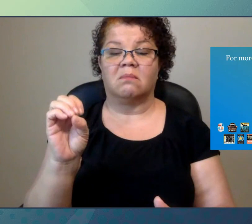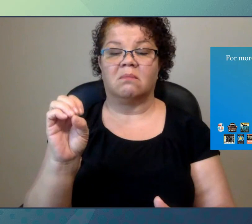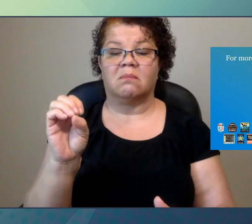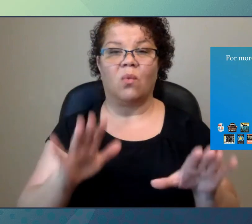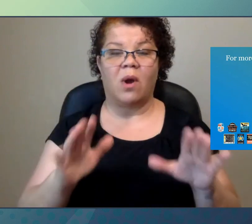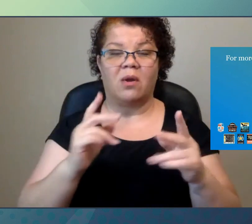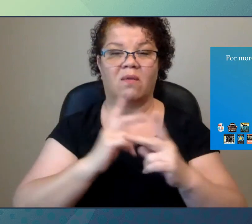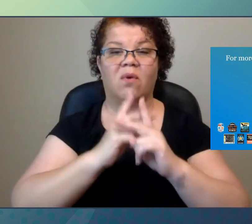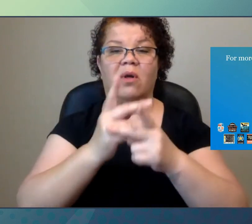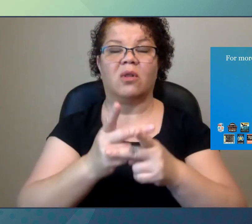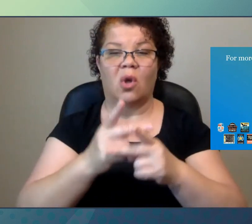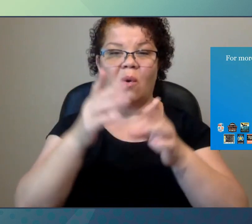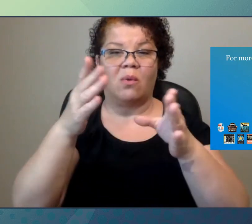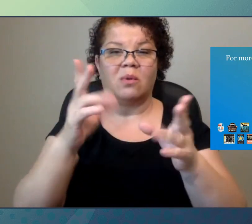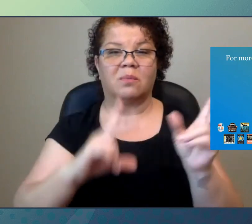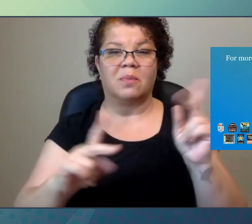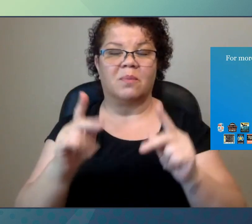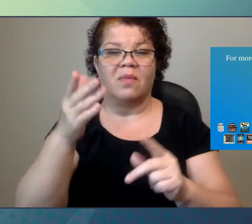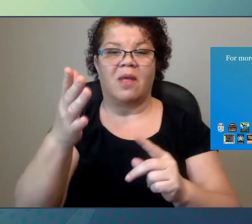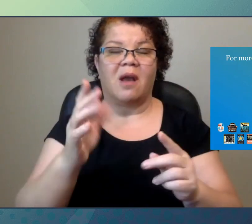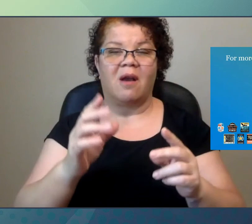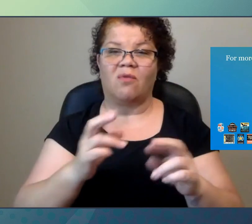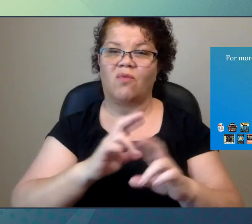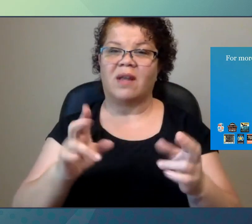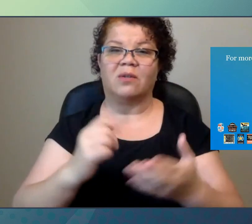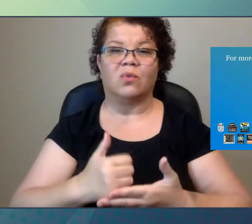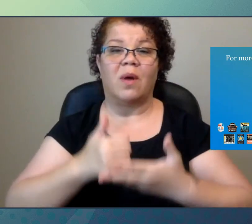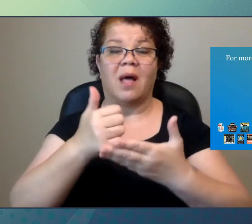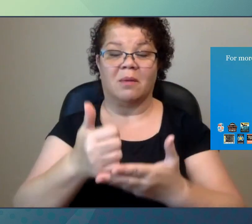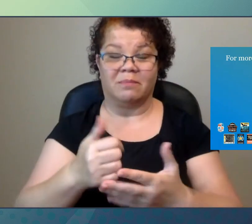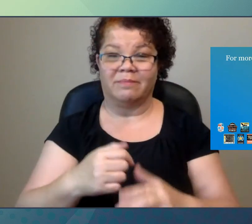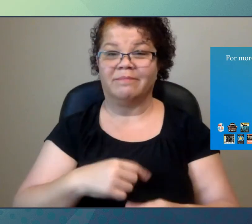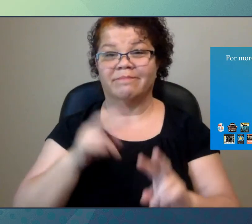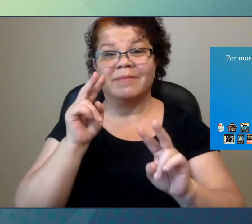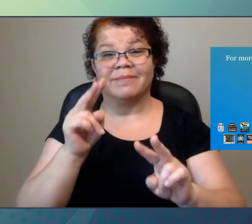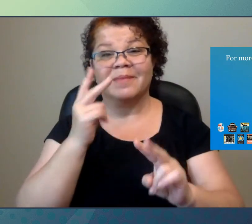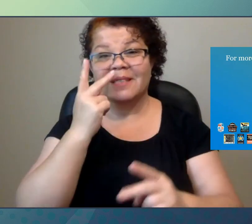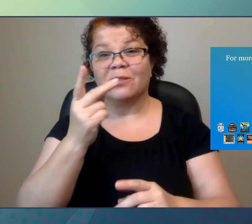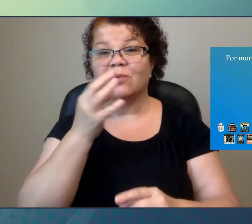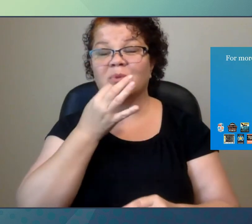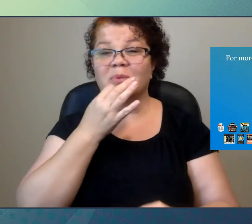help you and get in contact with you. Thank you.